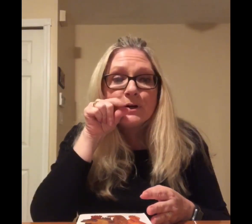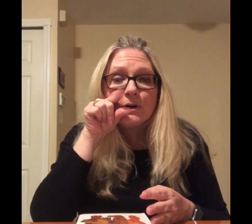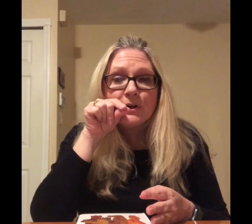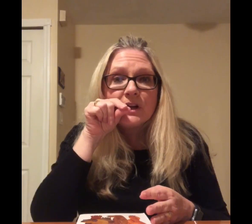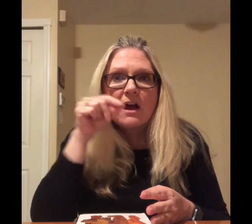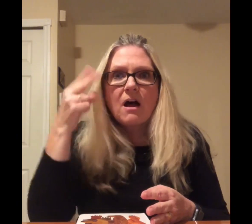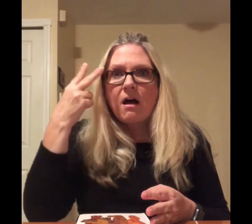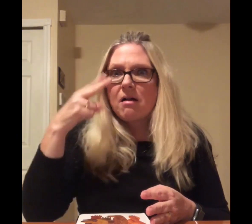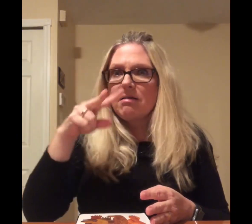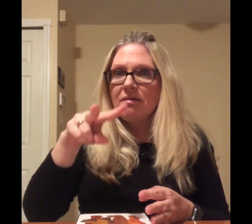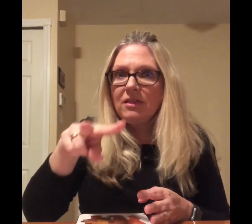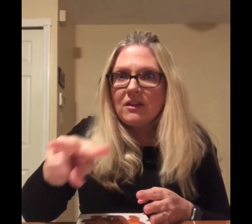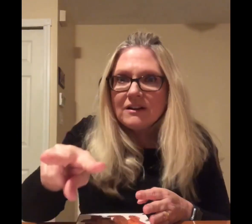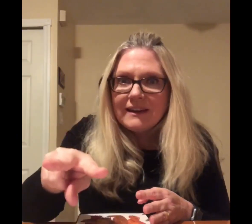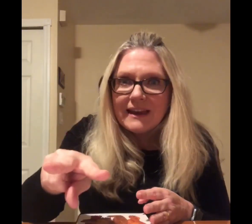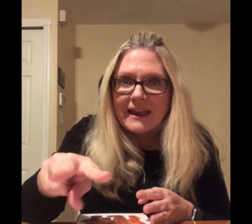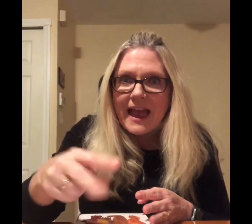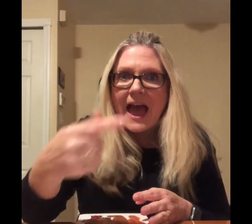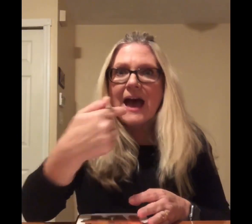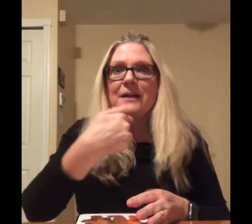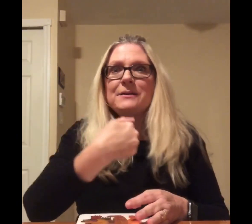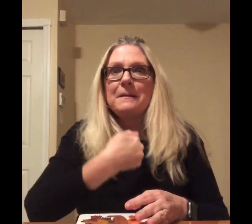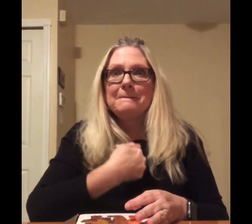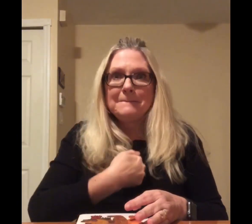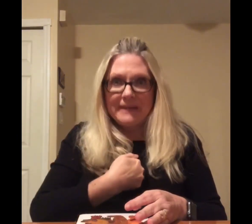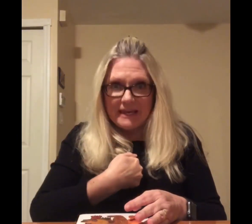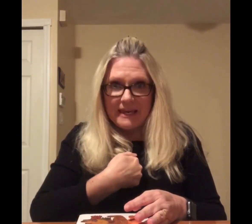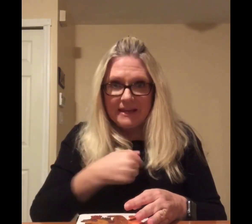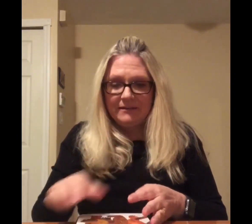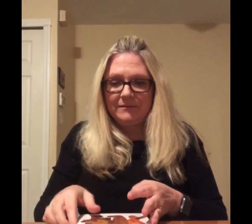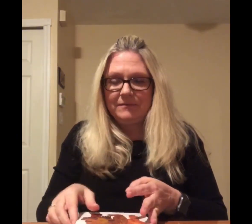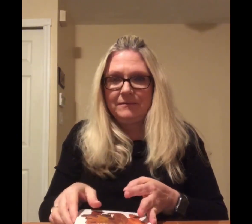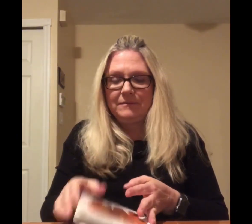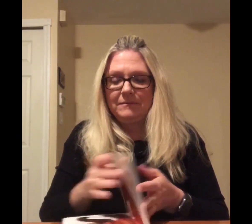bird looking at me.